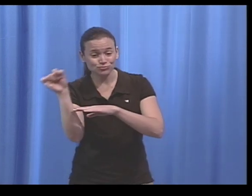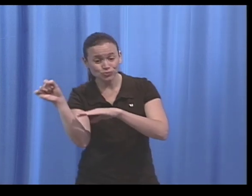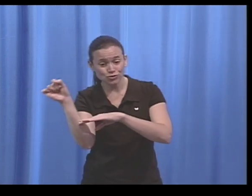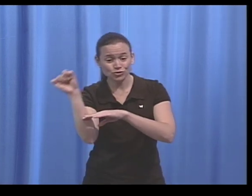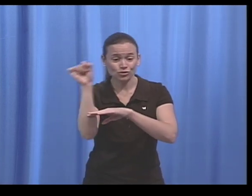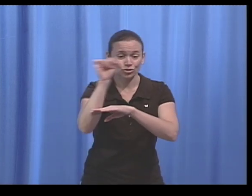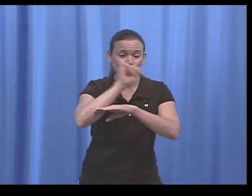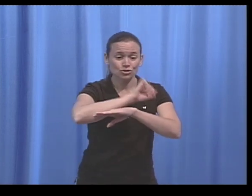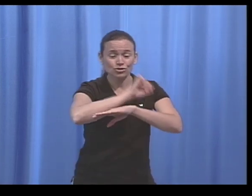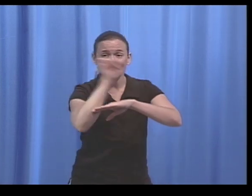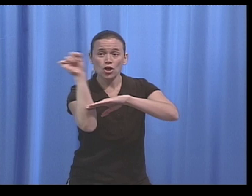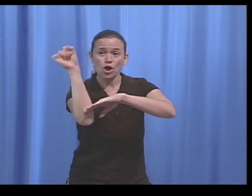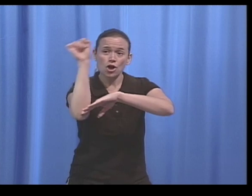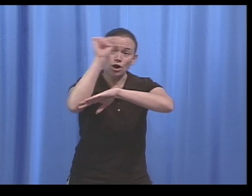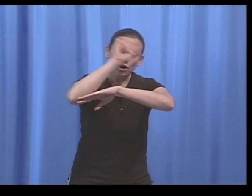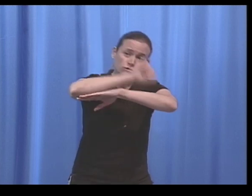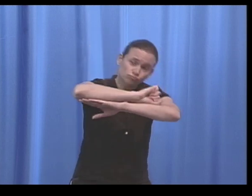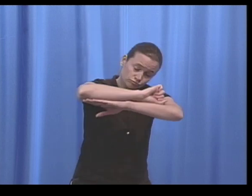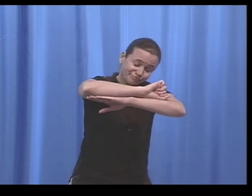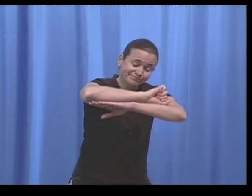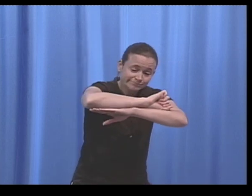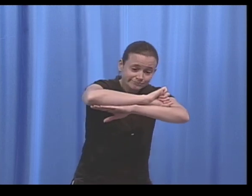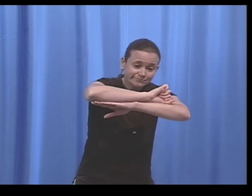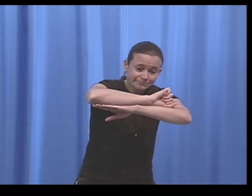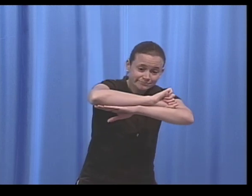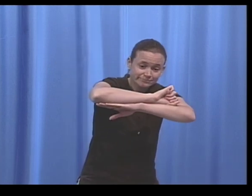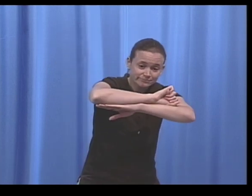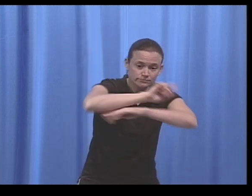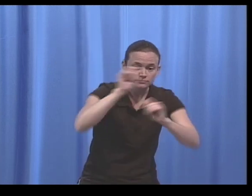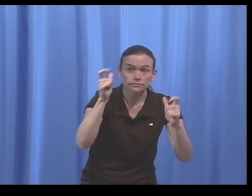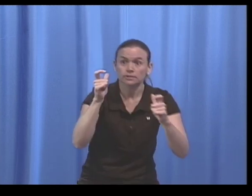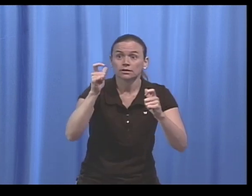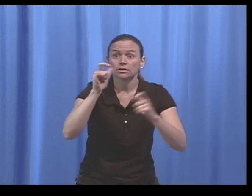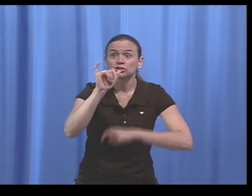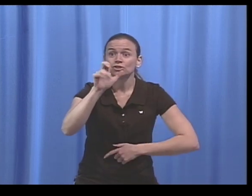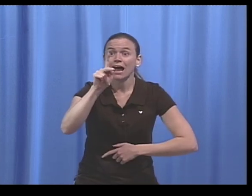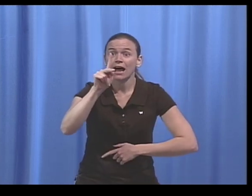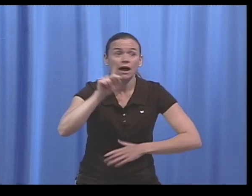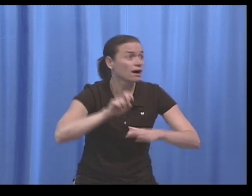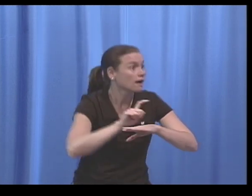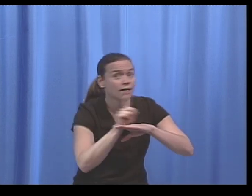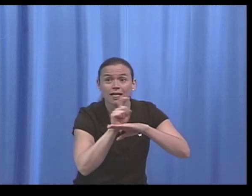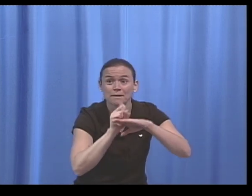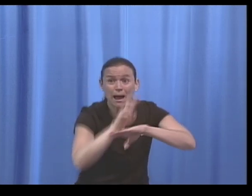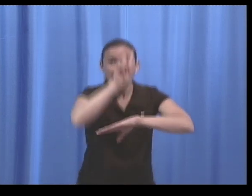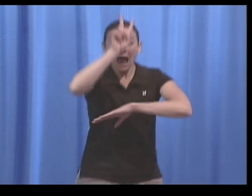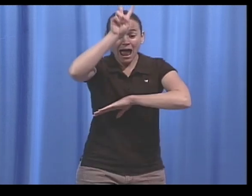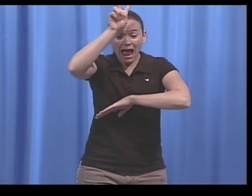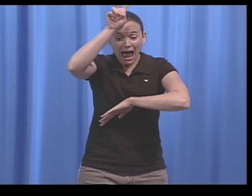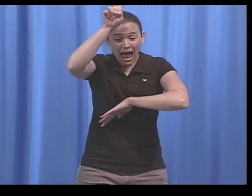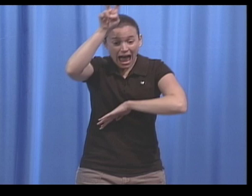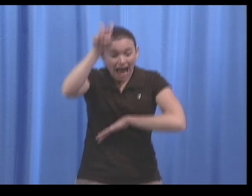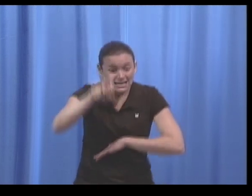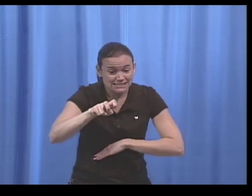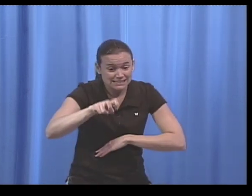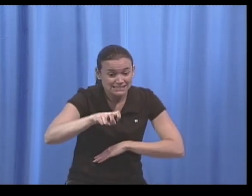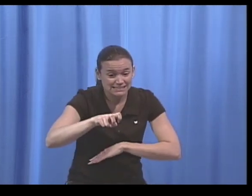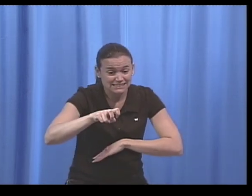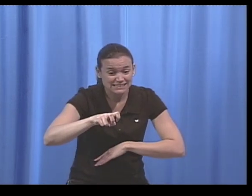By and by, the giant nodded off, his massive head resting on the table. Quickly, Jack jumped out